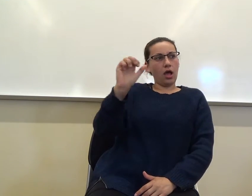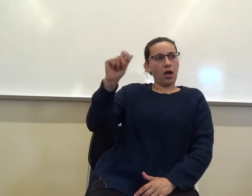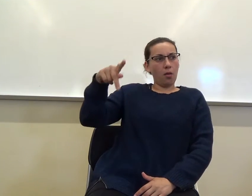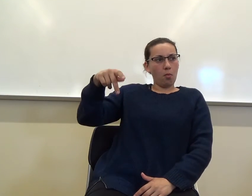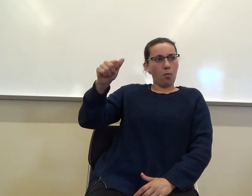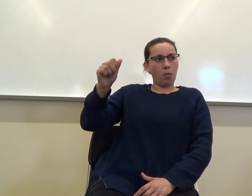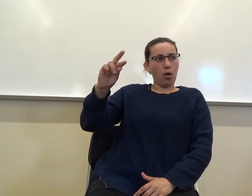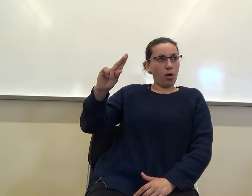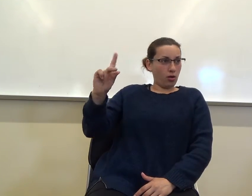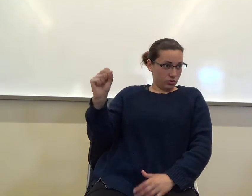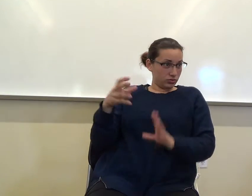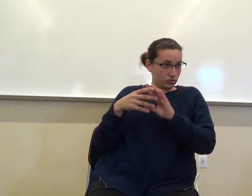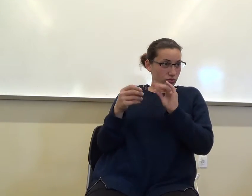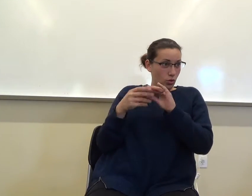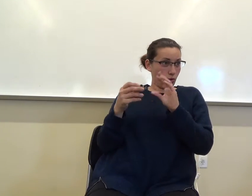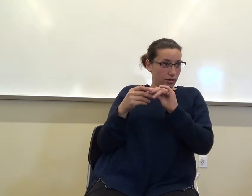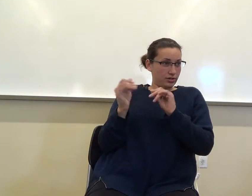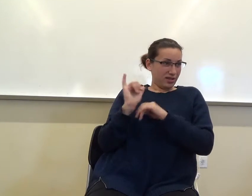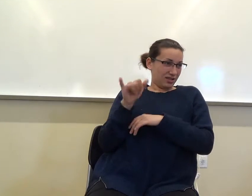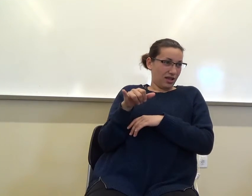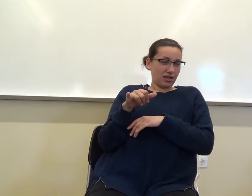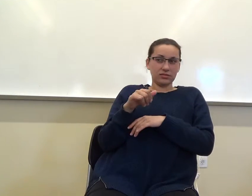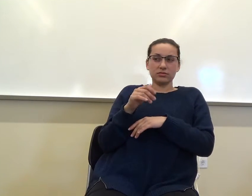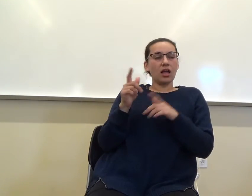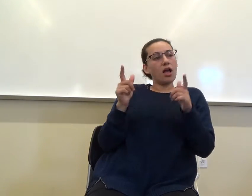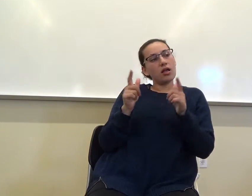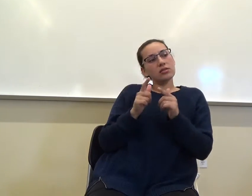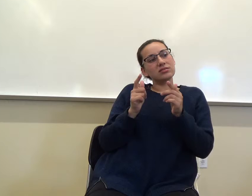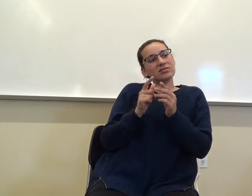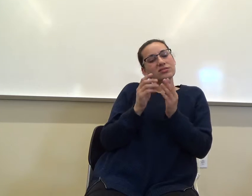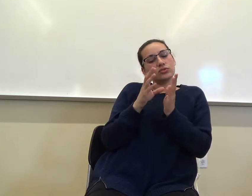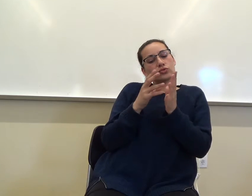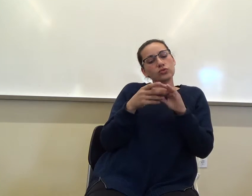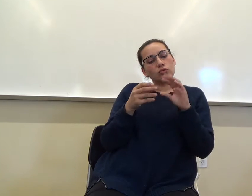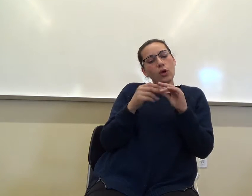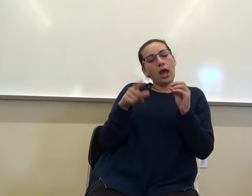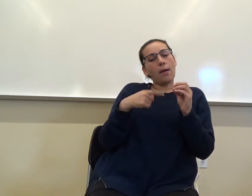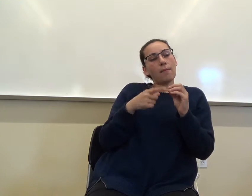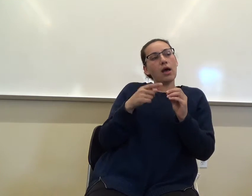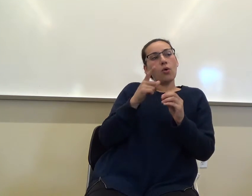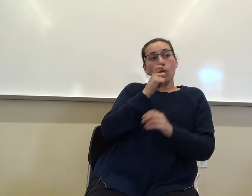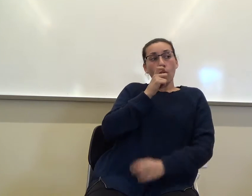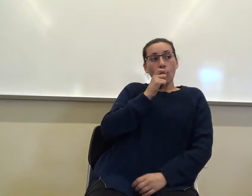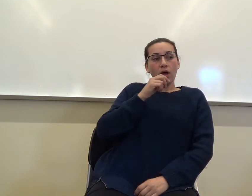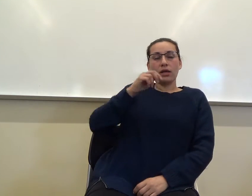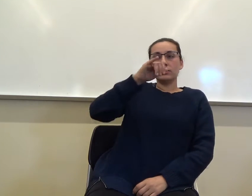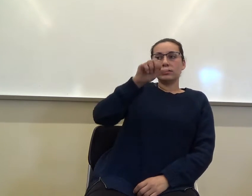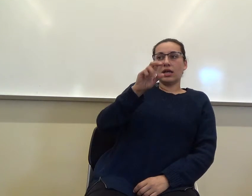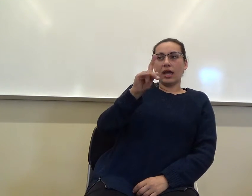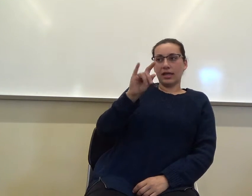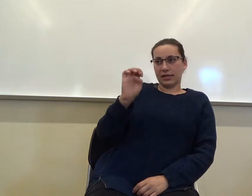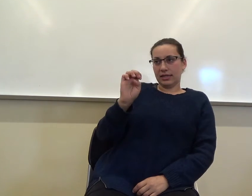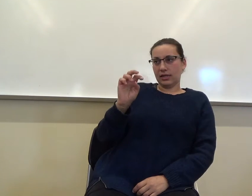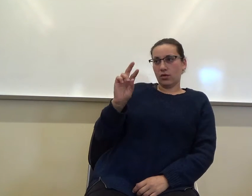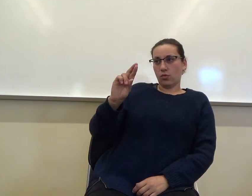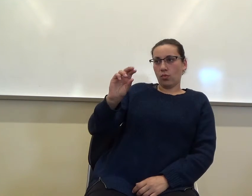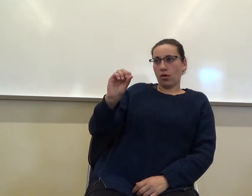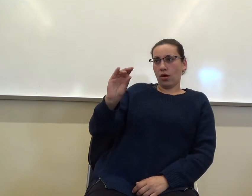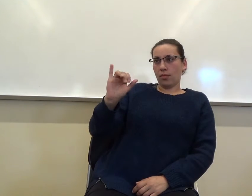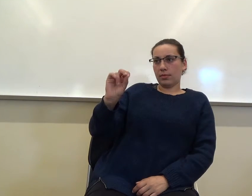It had a little part about Jackie Robinson. And then here's a transition that we haven't